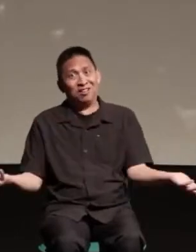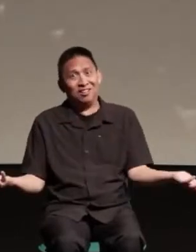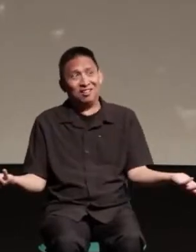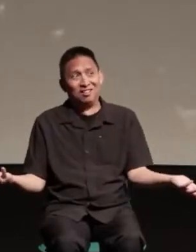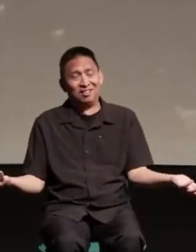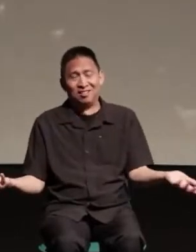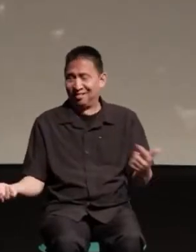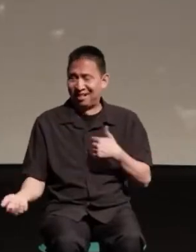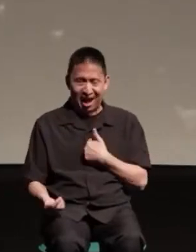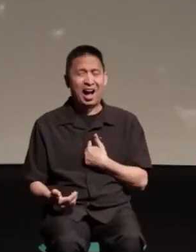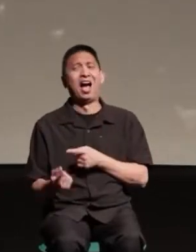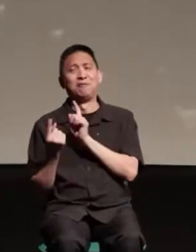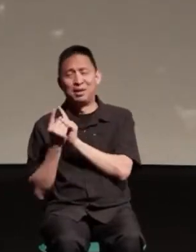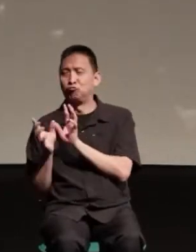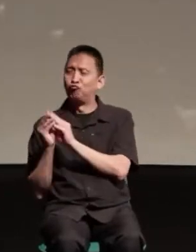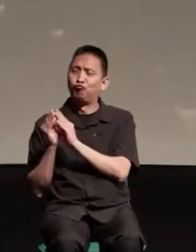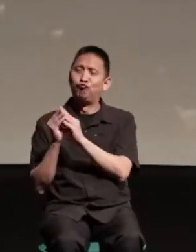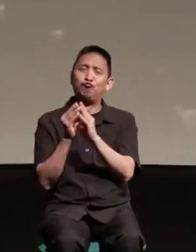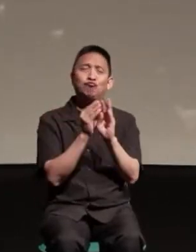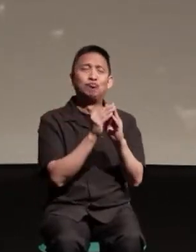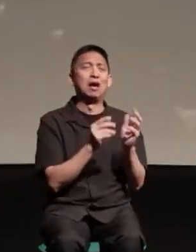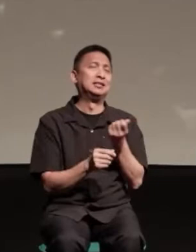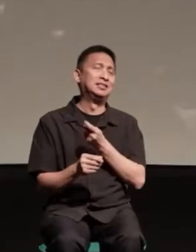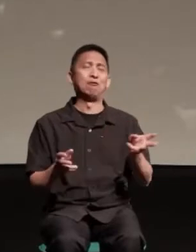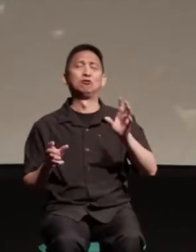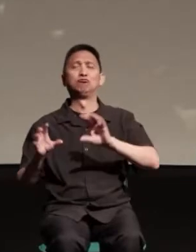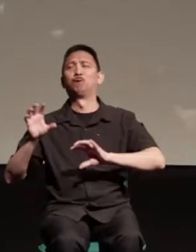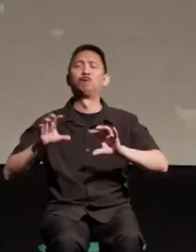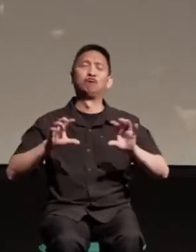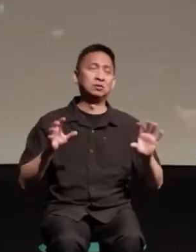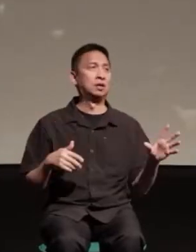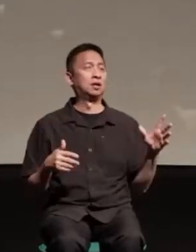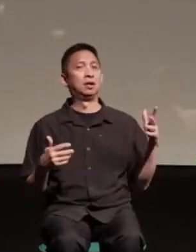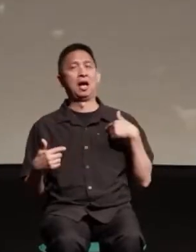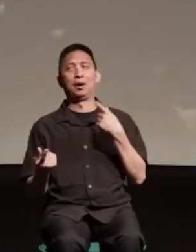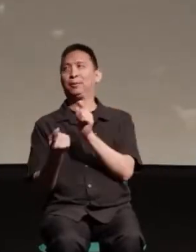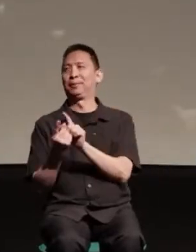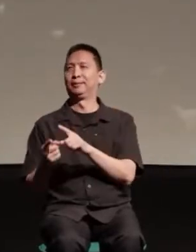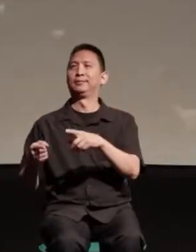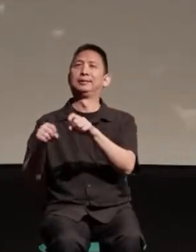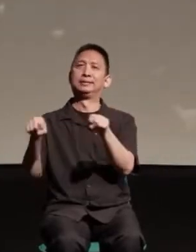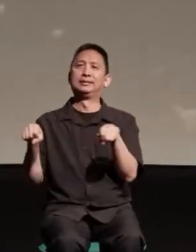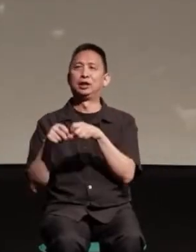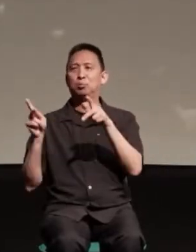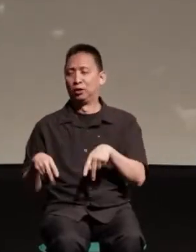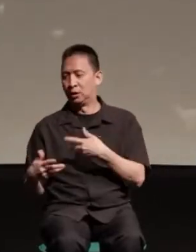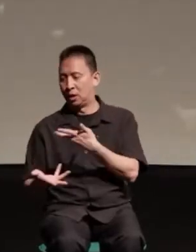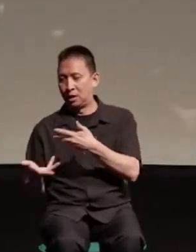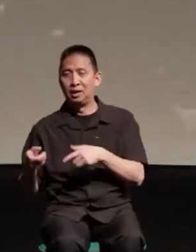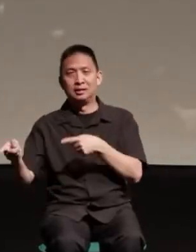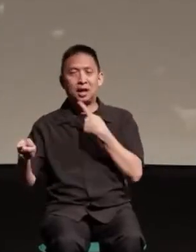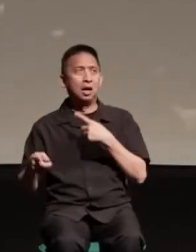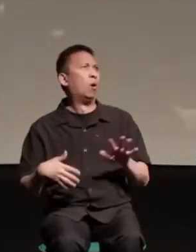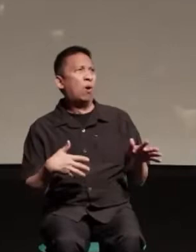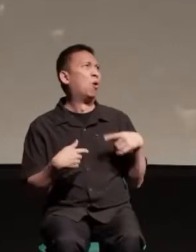dozen conversations in my 4 years of public media company where I was told by the station GM, I got to figure out how to get this